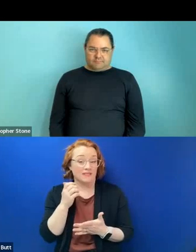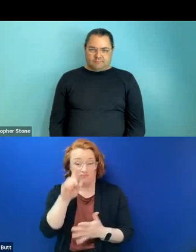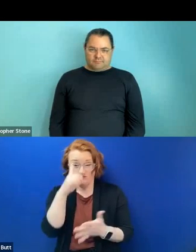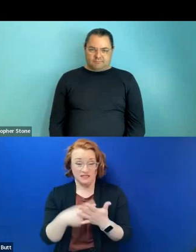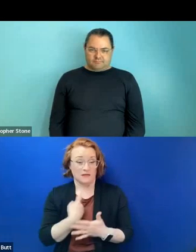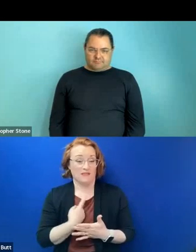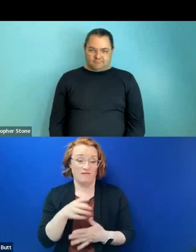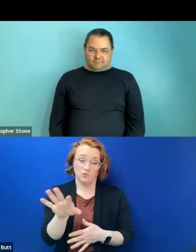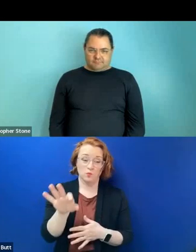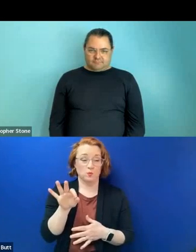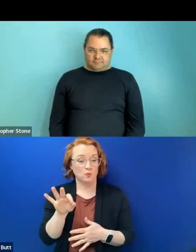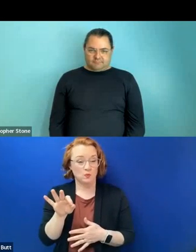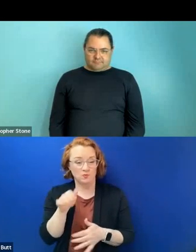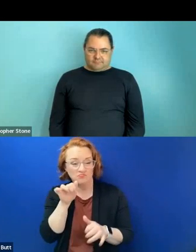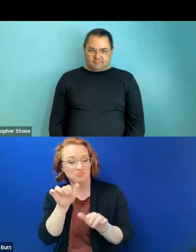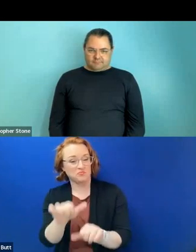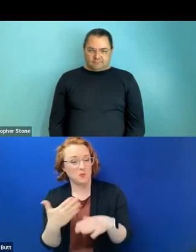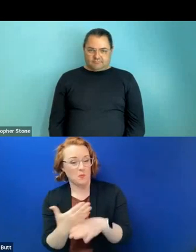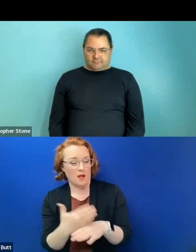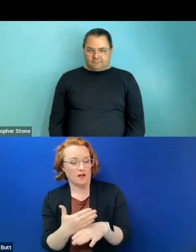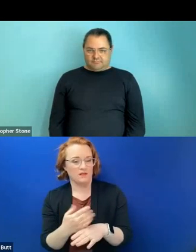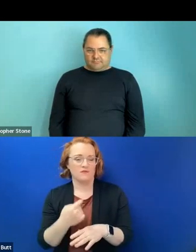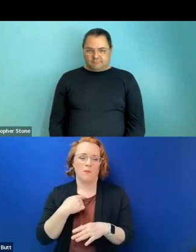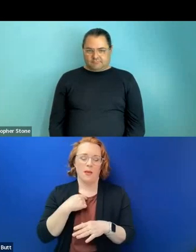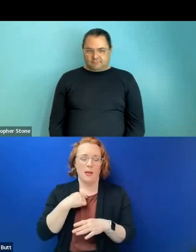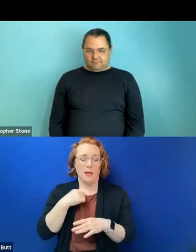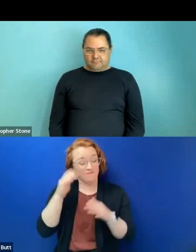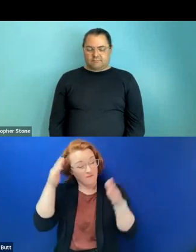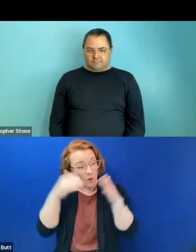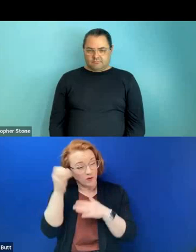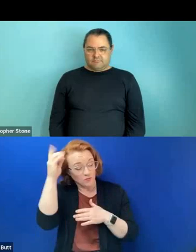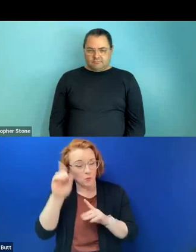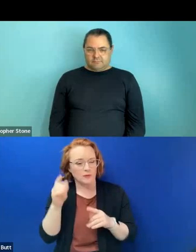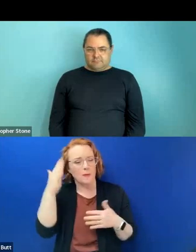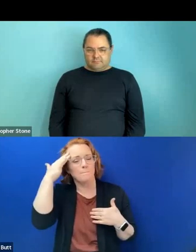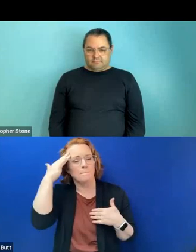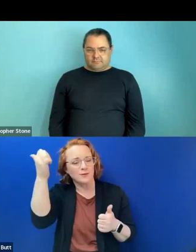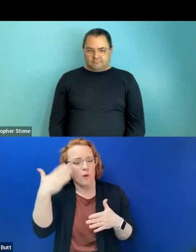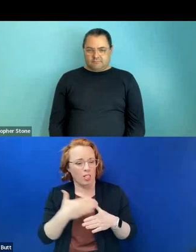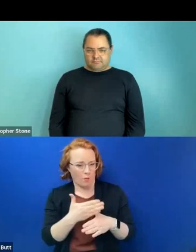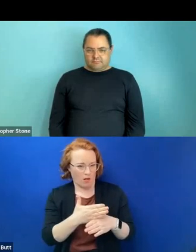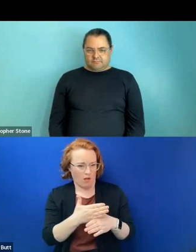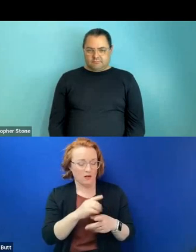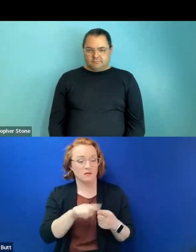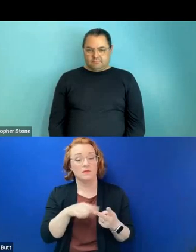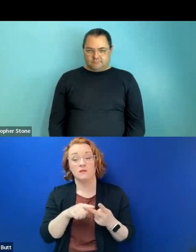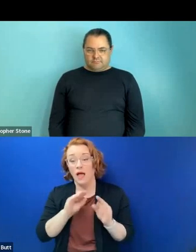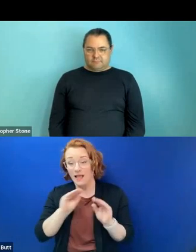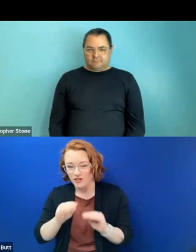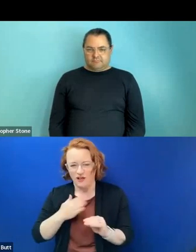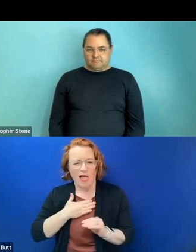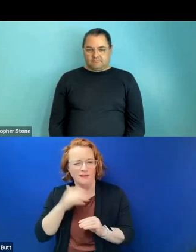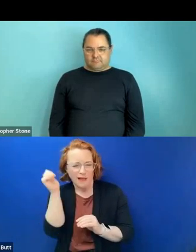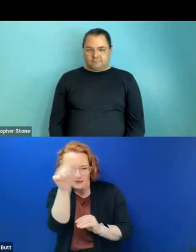in. So one of my, I would say, specialist areas is mental health. And as well as education. I like academia,